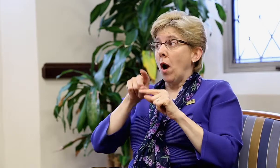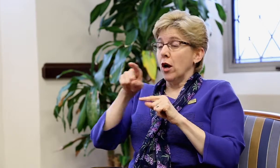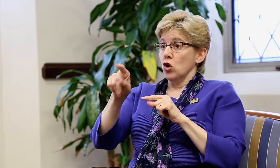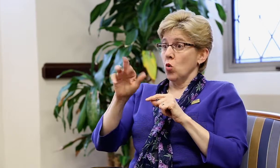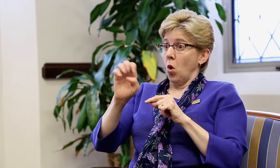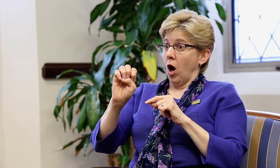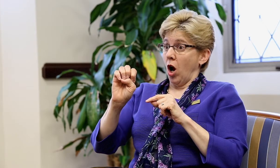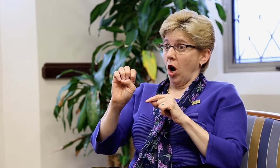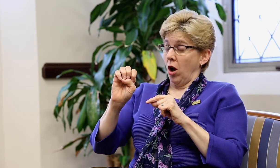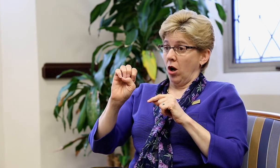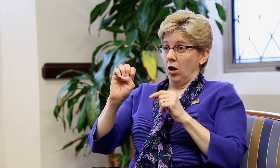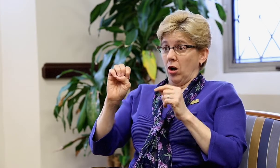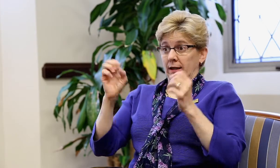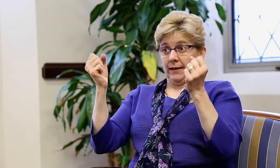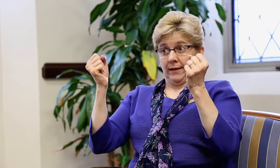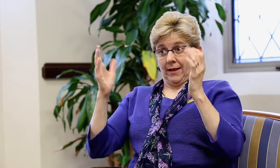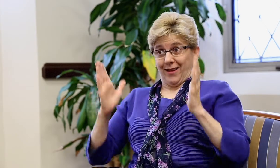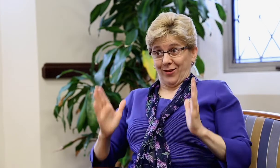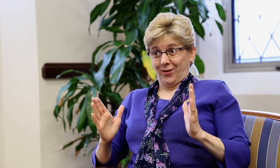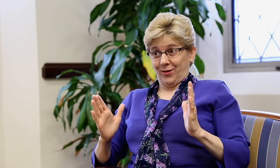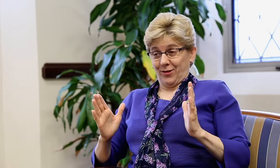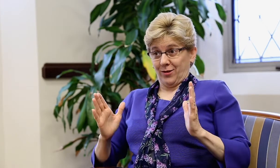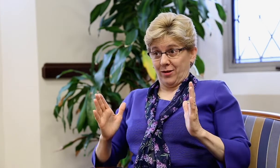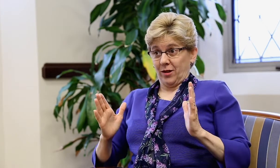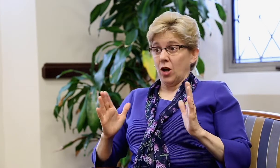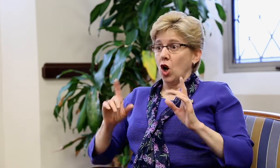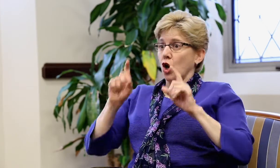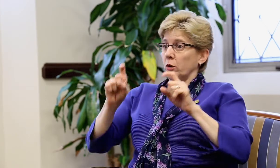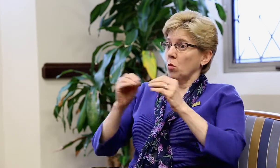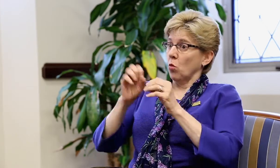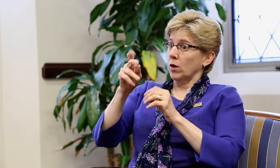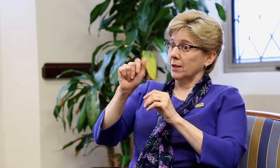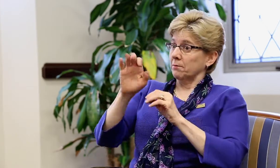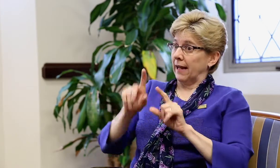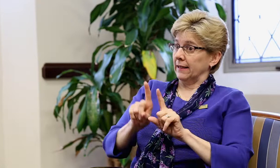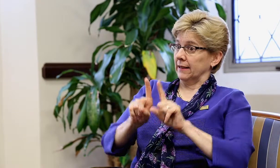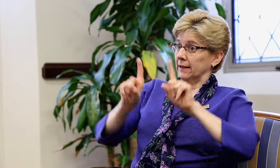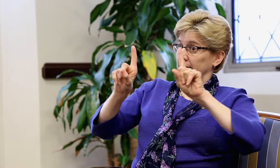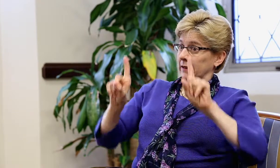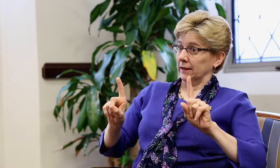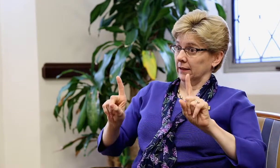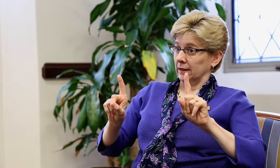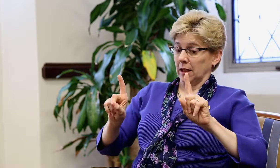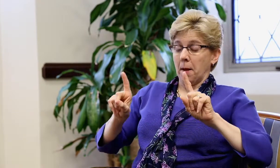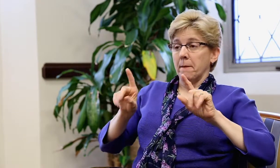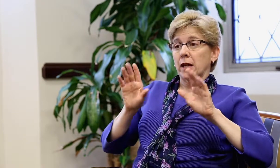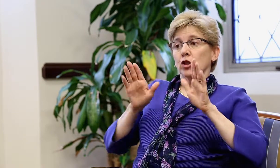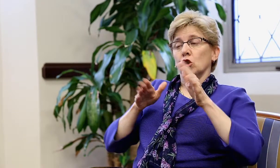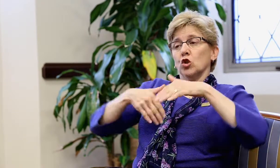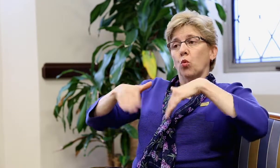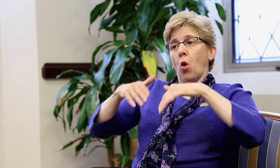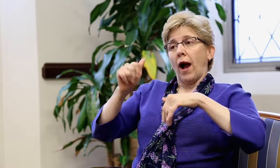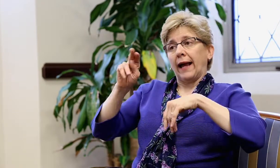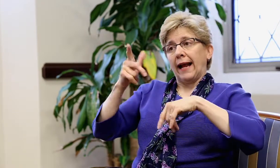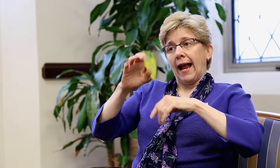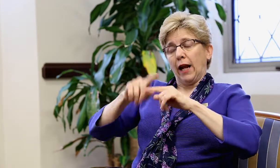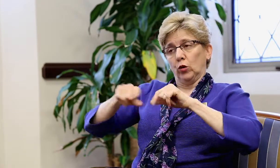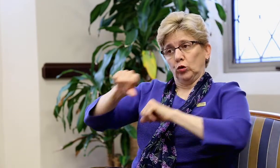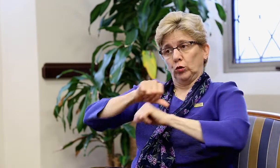But when you're a signer, you need a bit more space and distance between you and the other person. So when you're walking